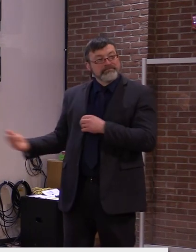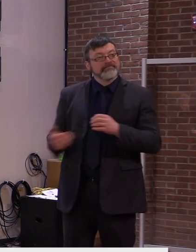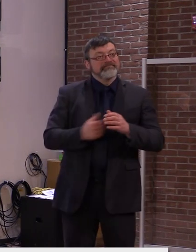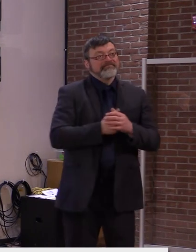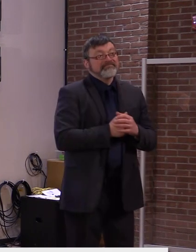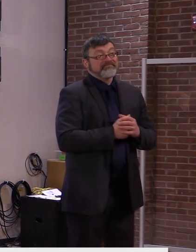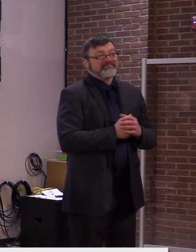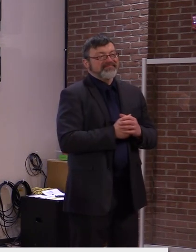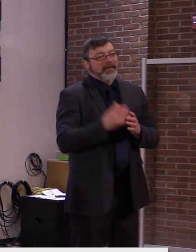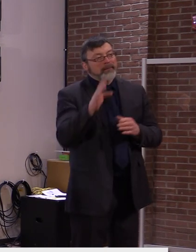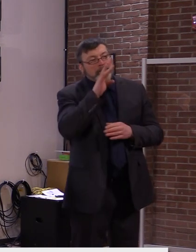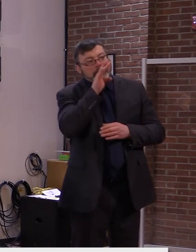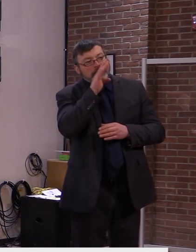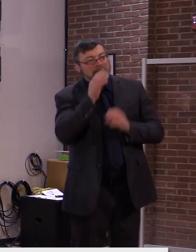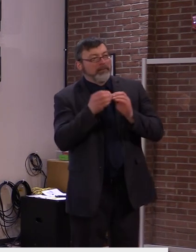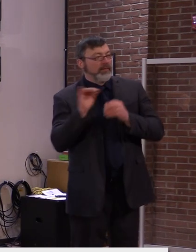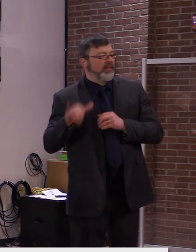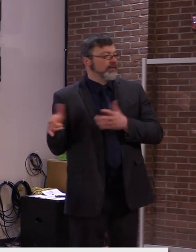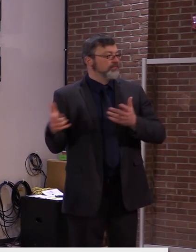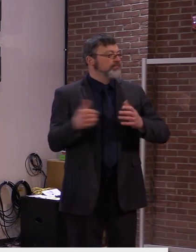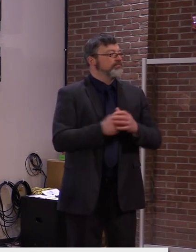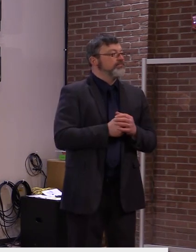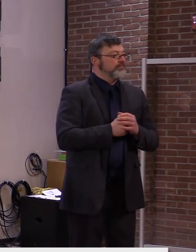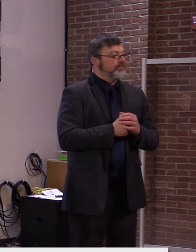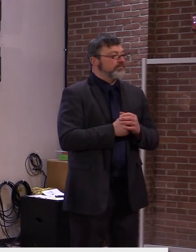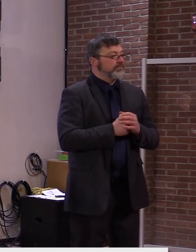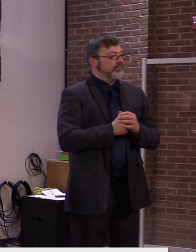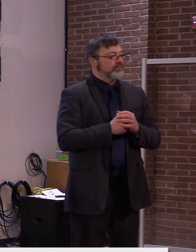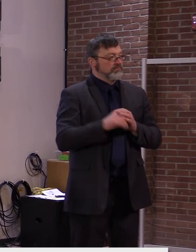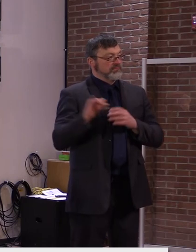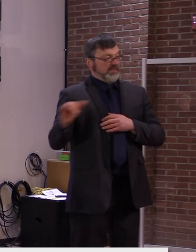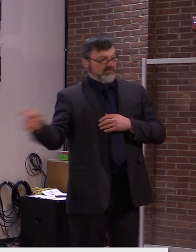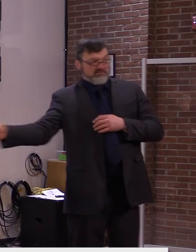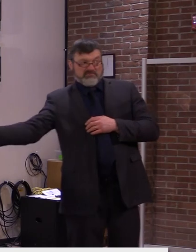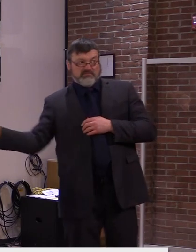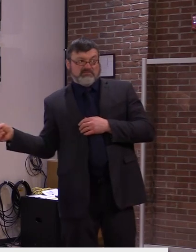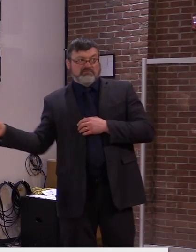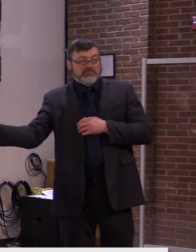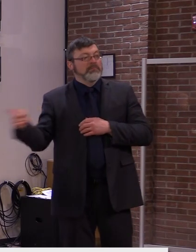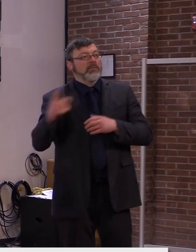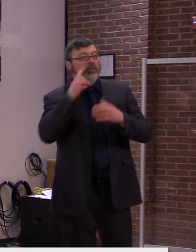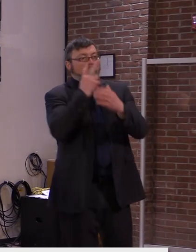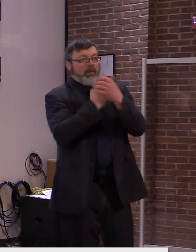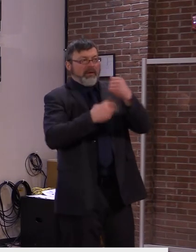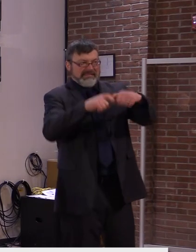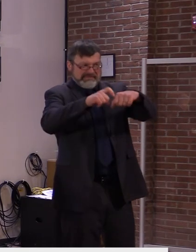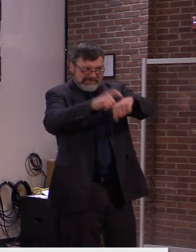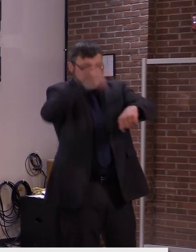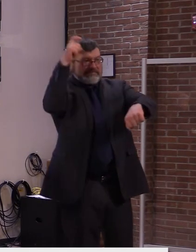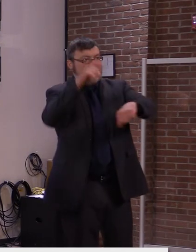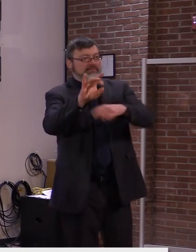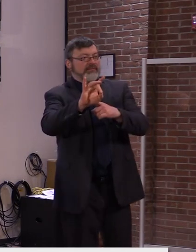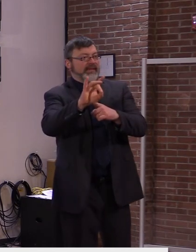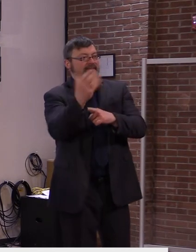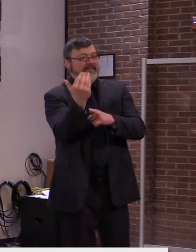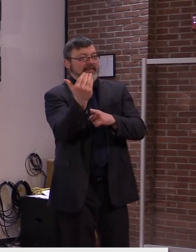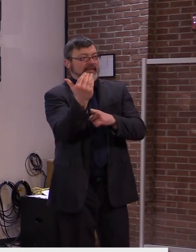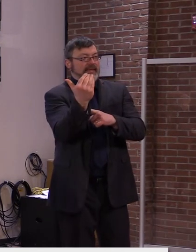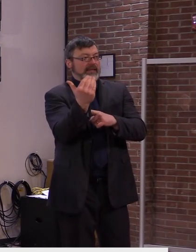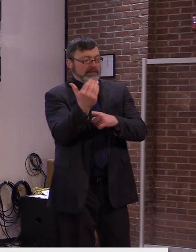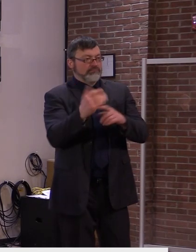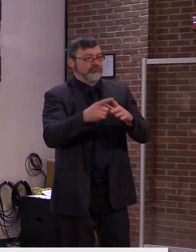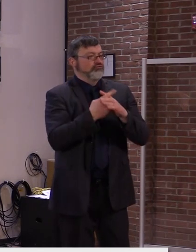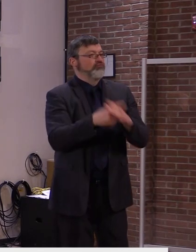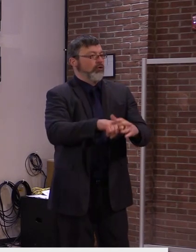855-722-7878. Both will be open at 8:15 on Tuesday. Our vaccine center is open actually 7 days a